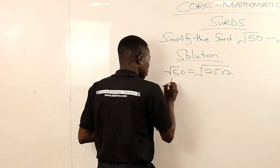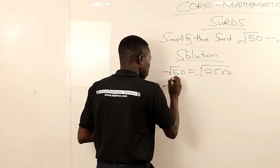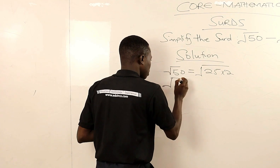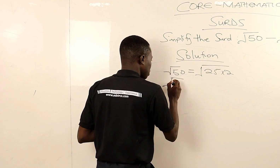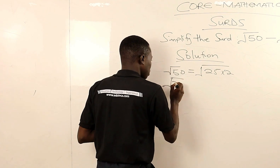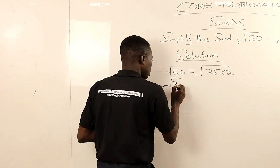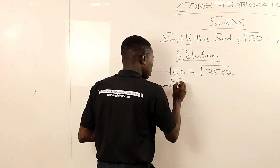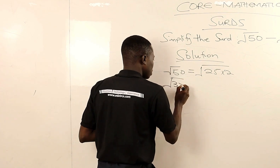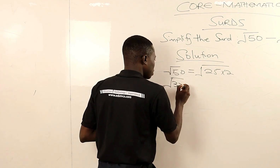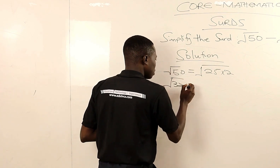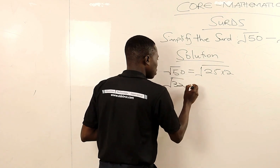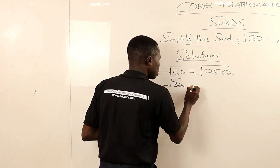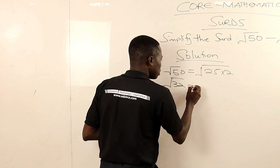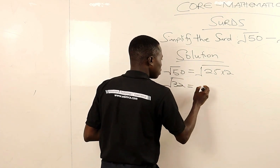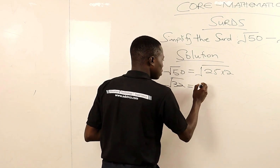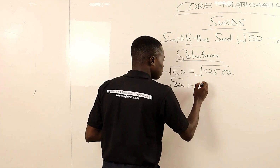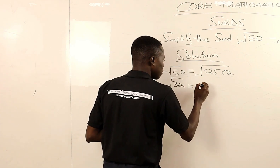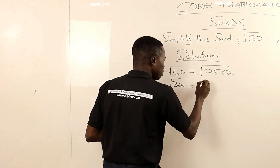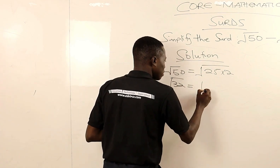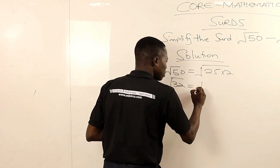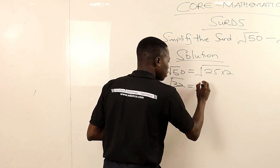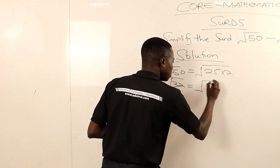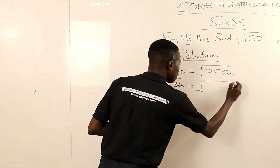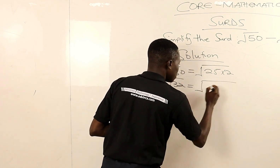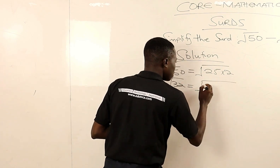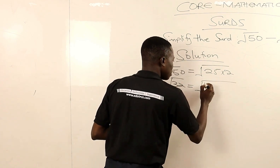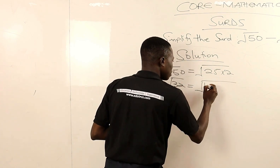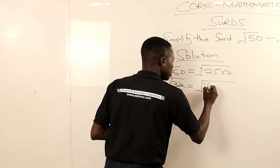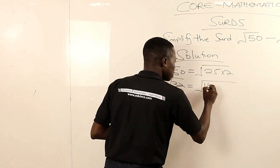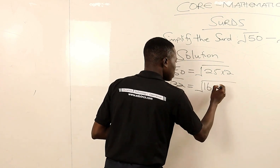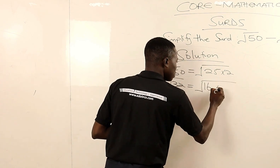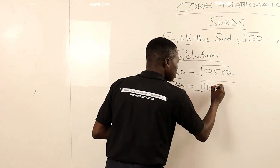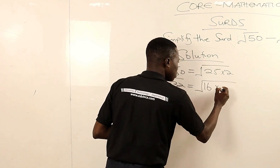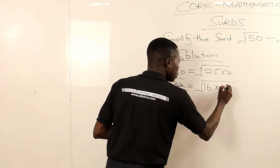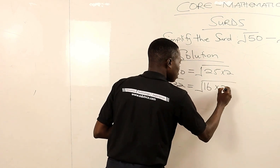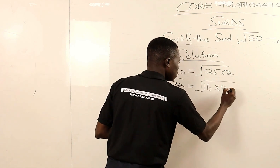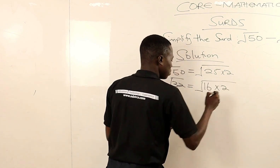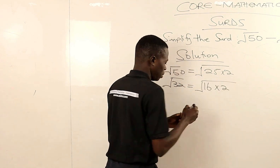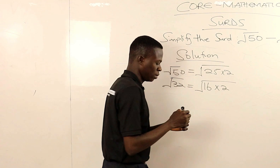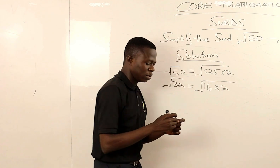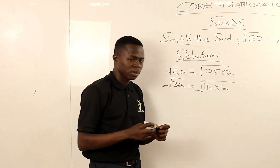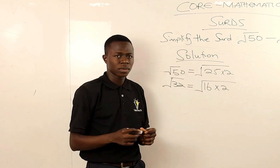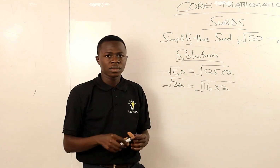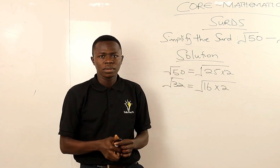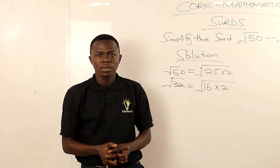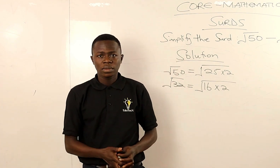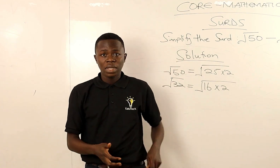So let's try with the next number, which is square root of 32. That one too, we think about it and then we can find 16